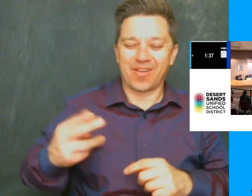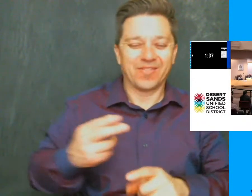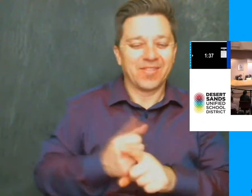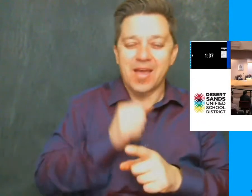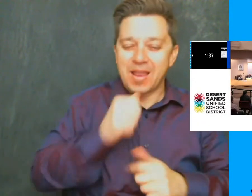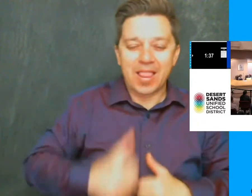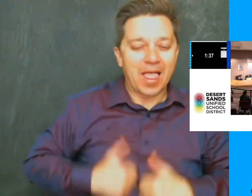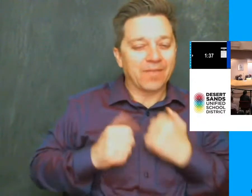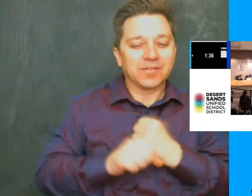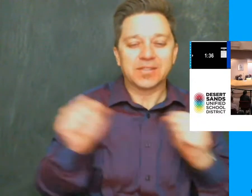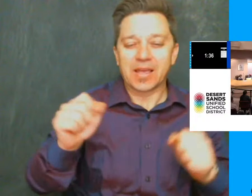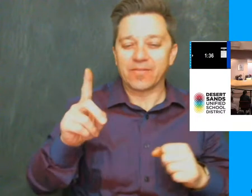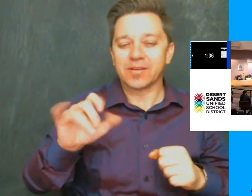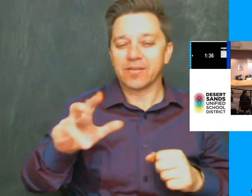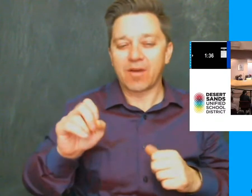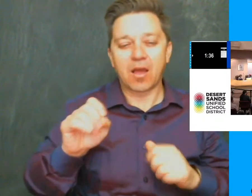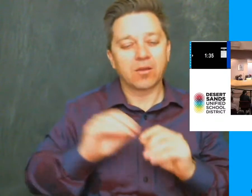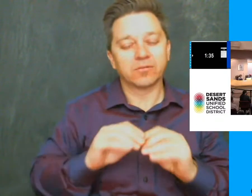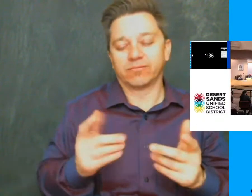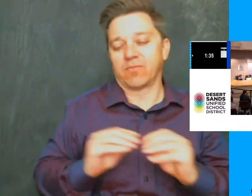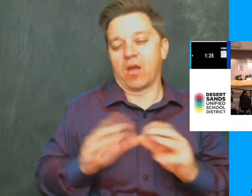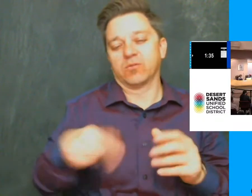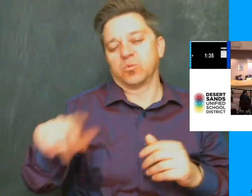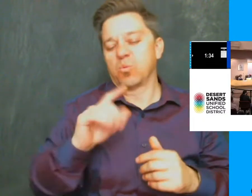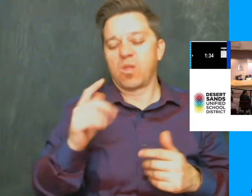No doubt you will all walk around,